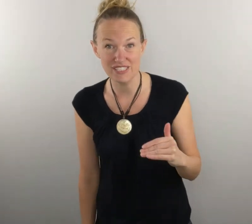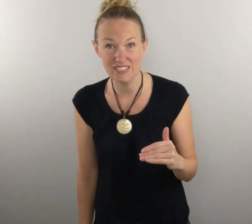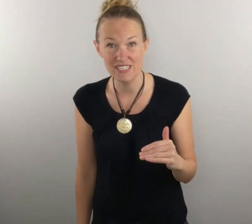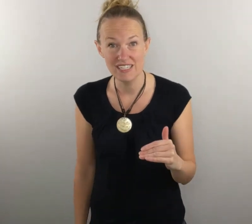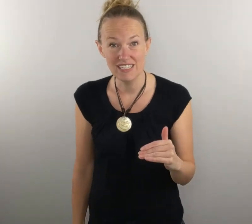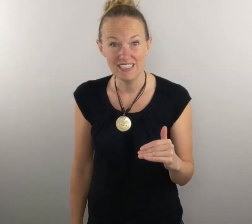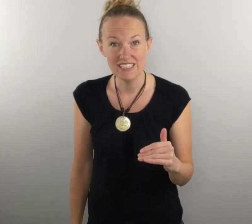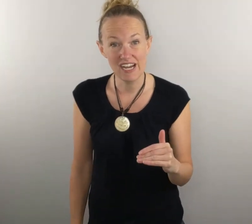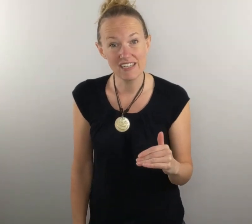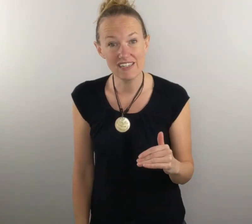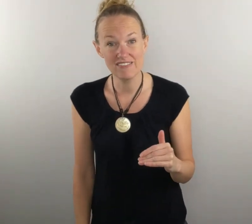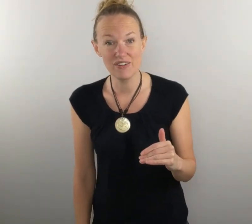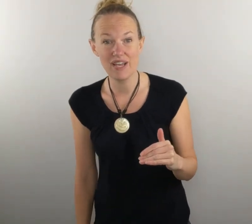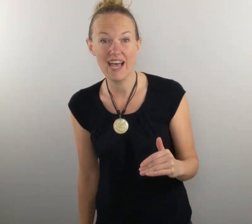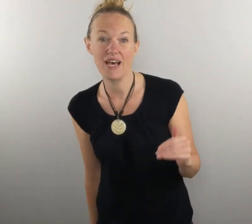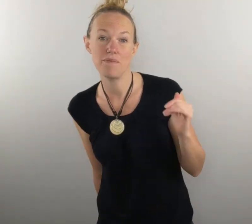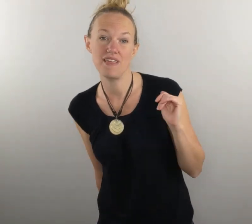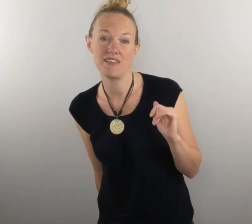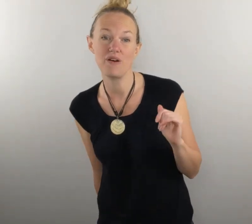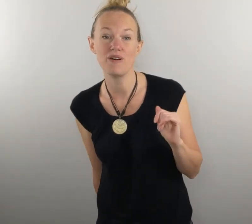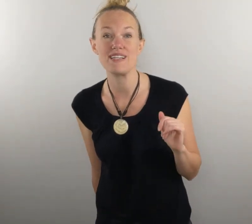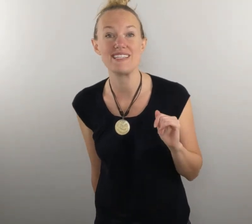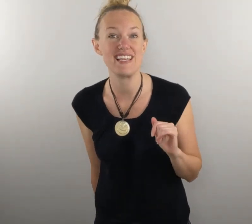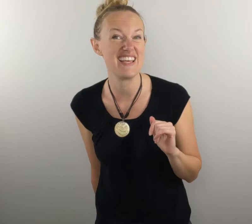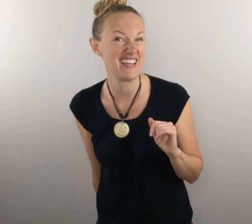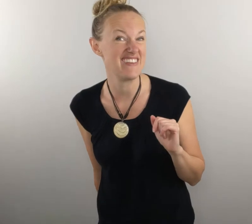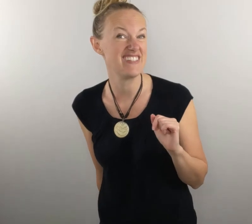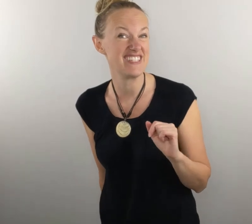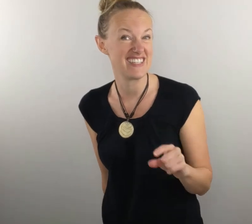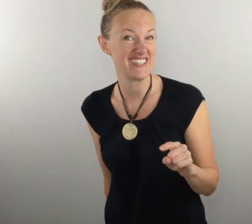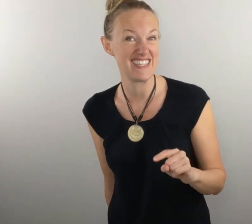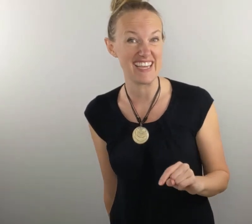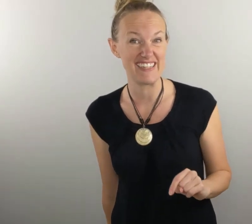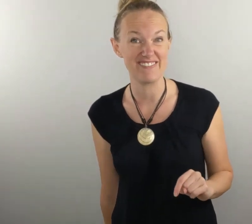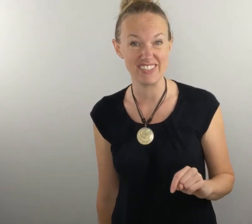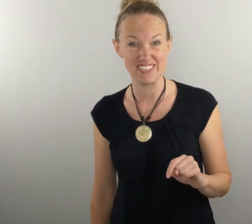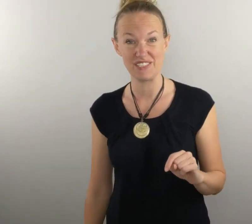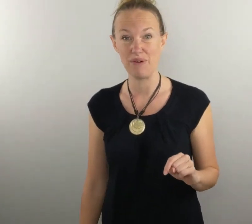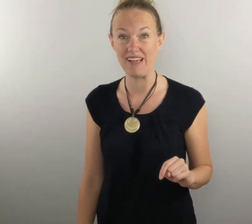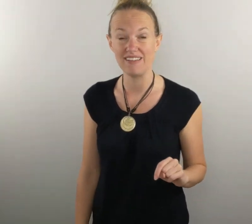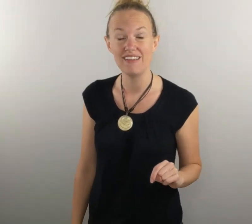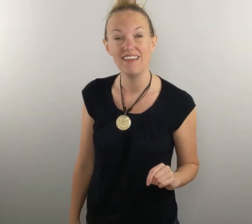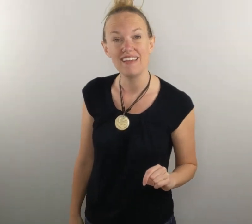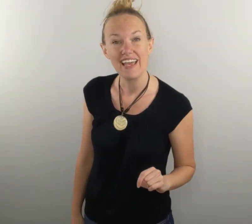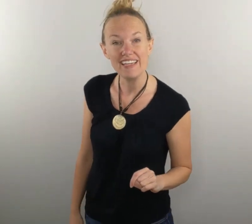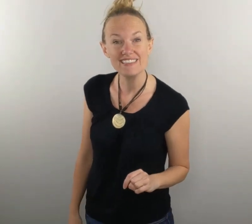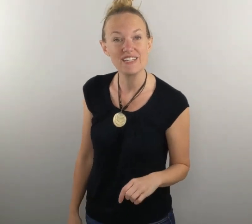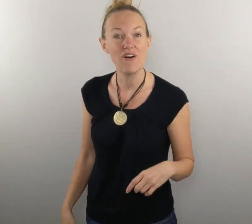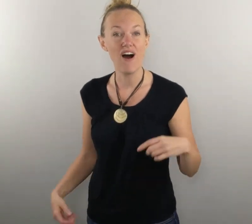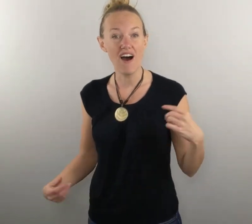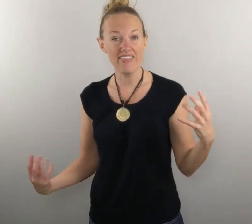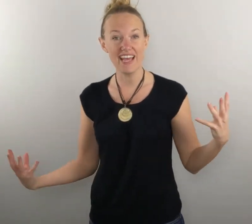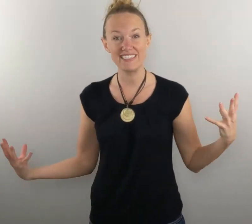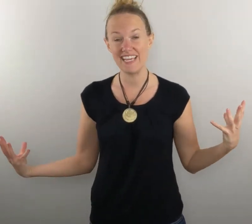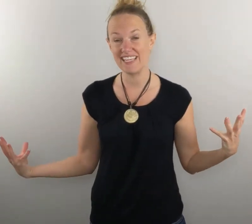first chunk of vocab, but then the chorus, and then even to the second verse as well. Okay, so on that day that